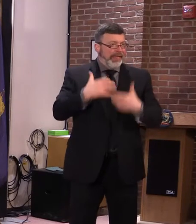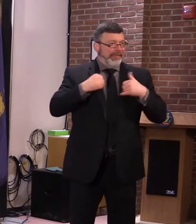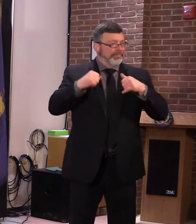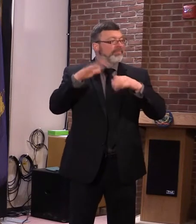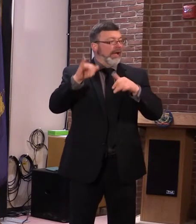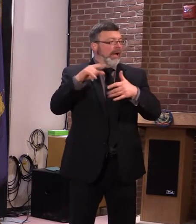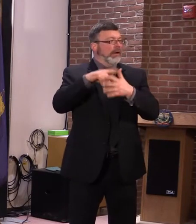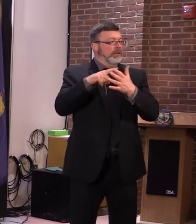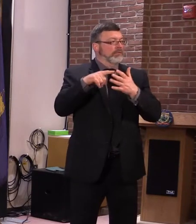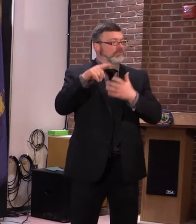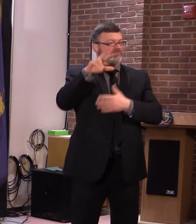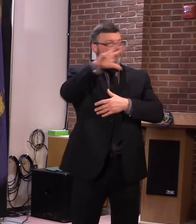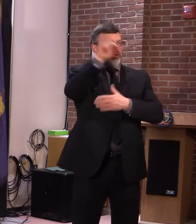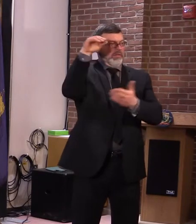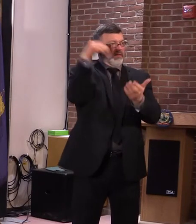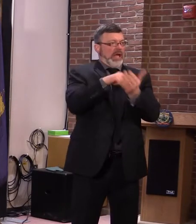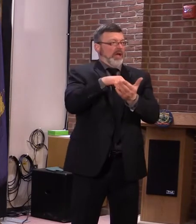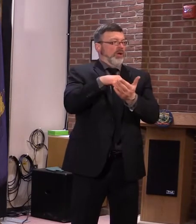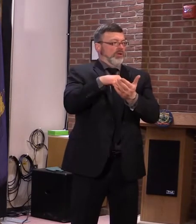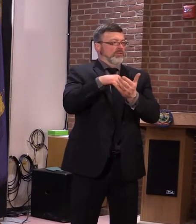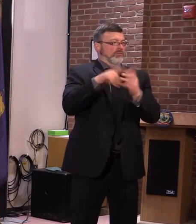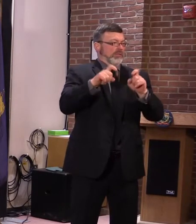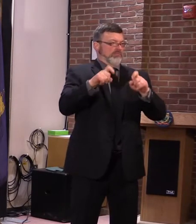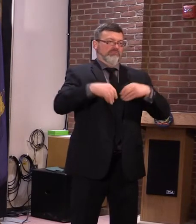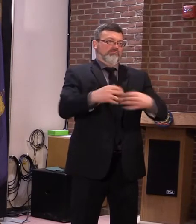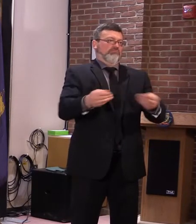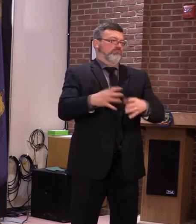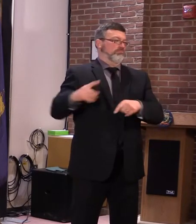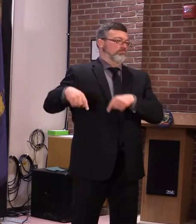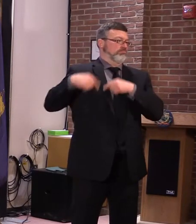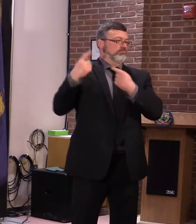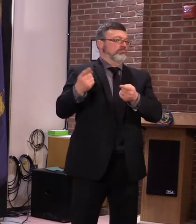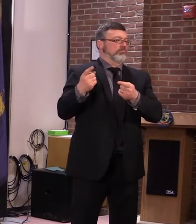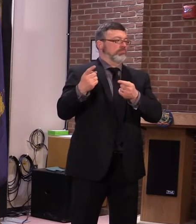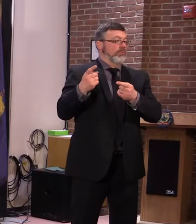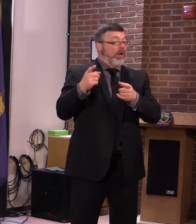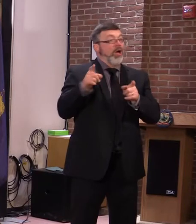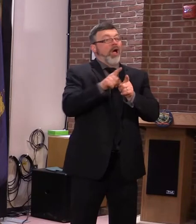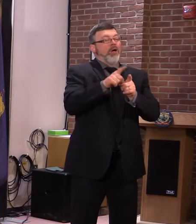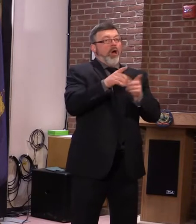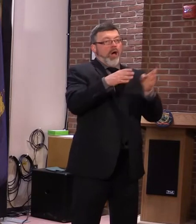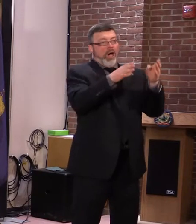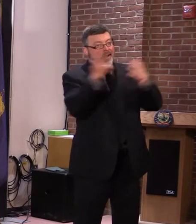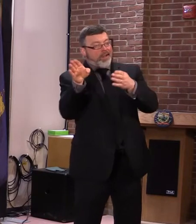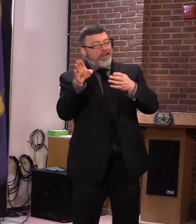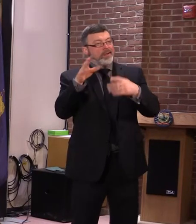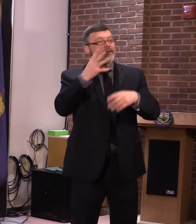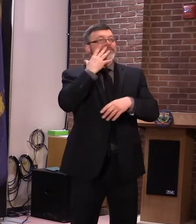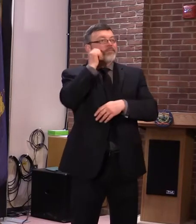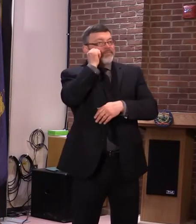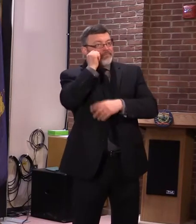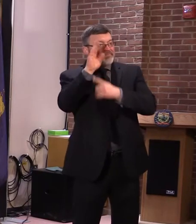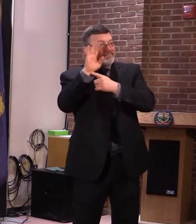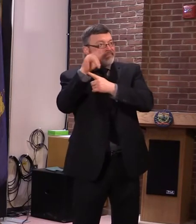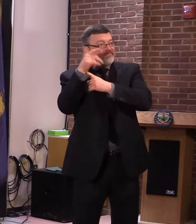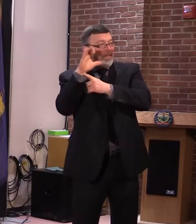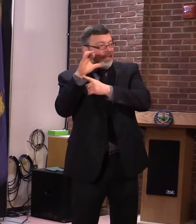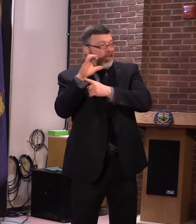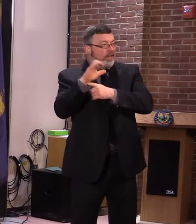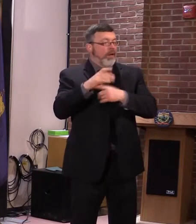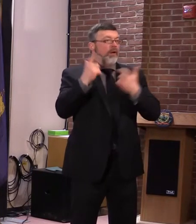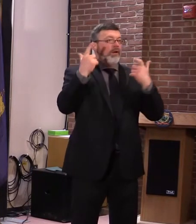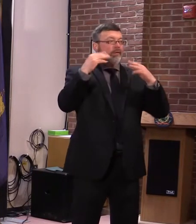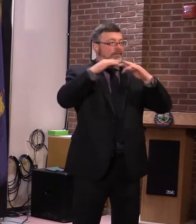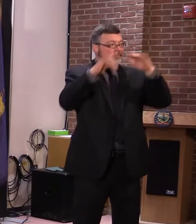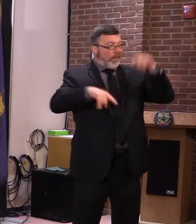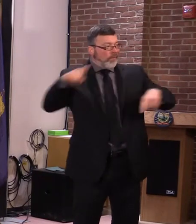have been distributed through organizations serving our BIPOC community, through food shelves, homeless shelters, emergency housing